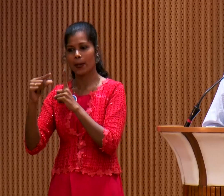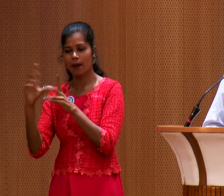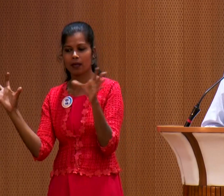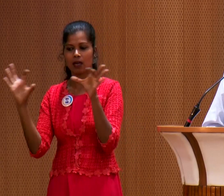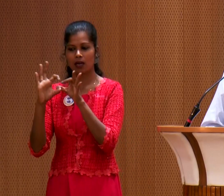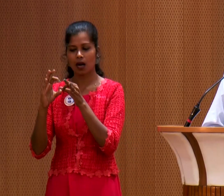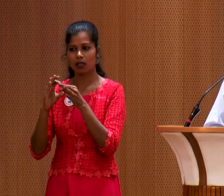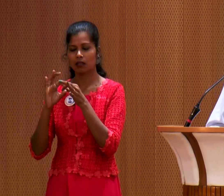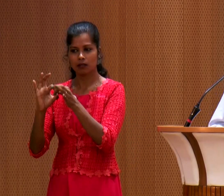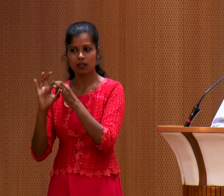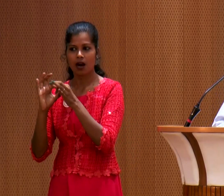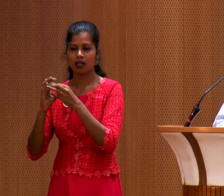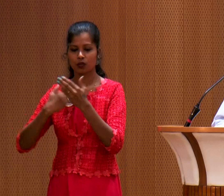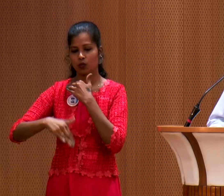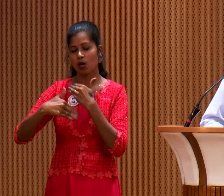this possible.